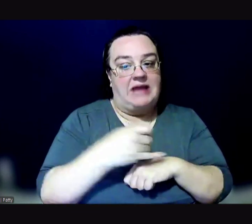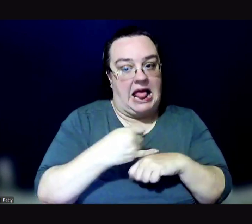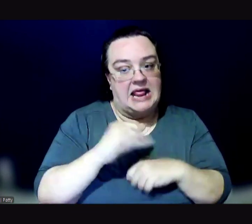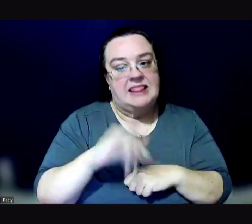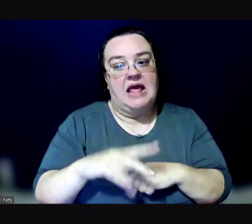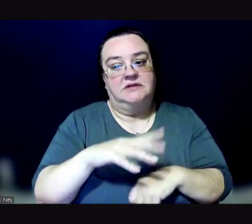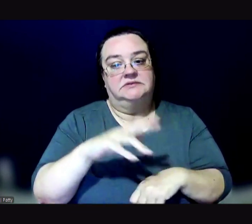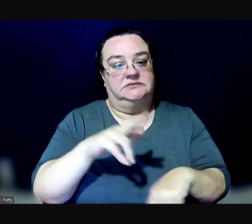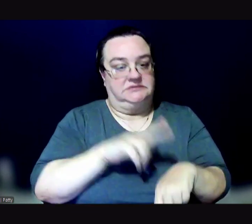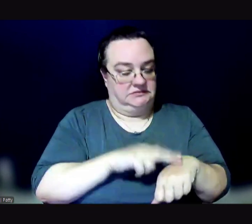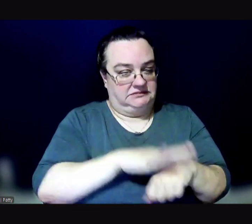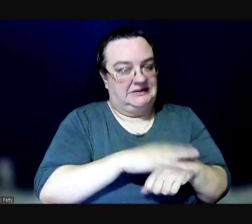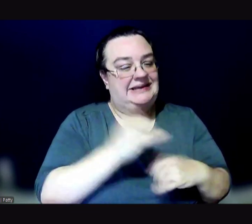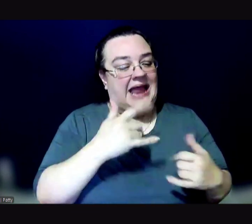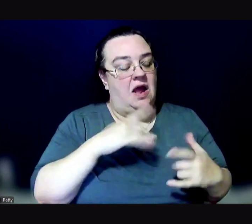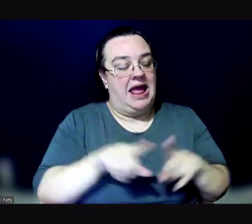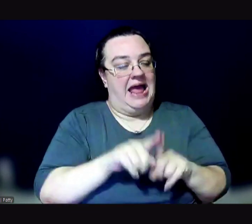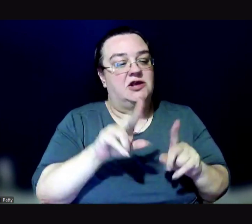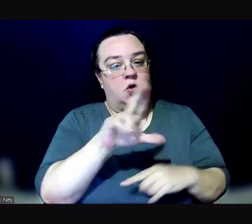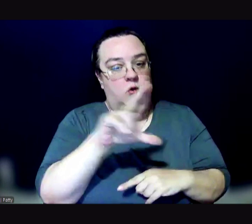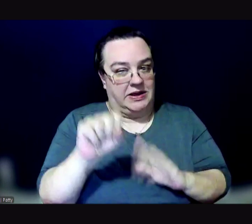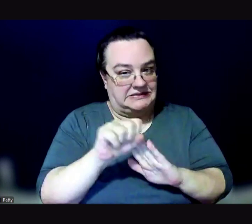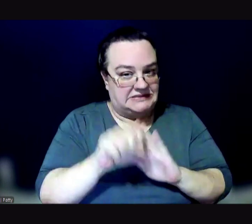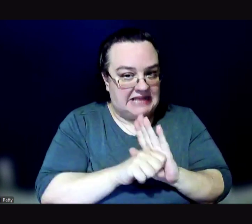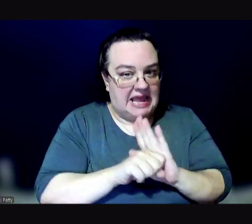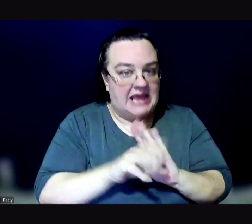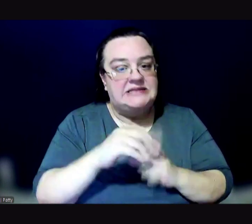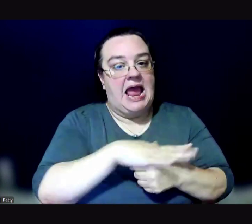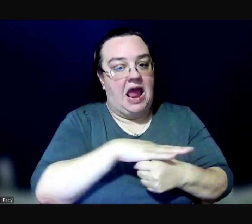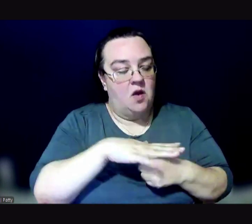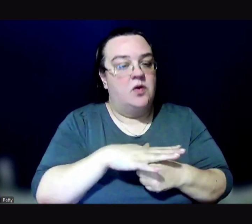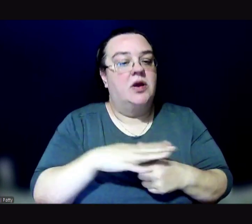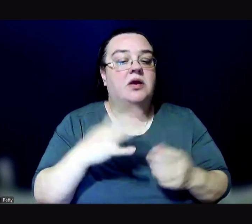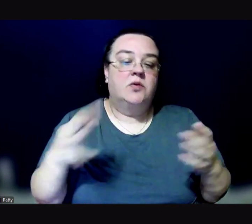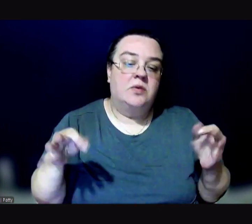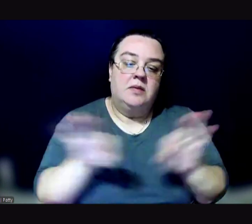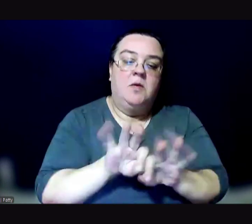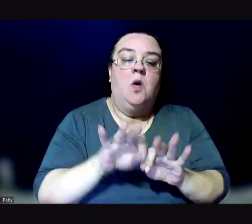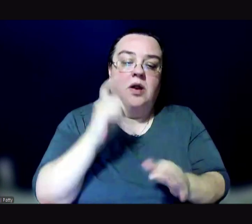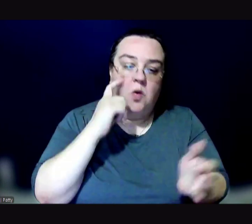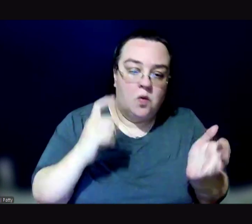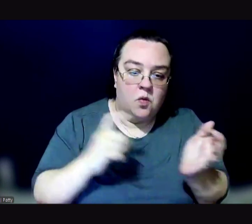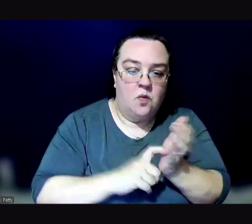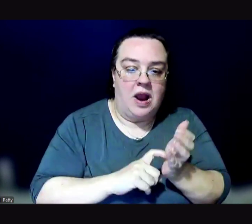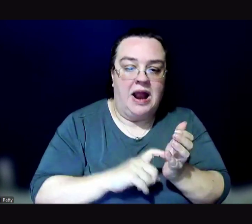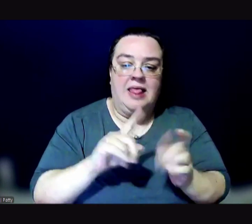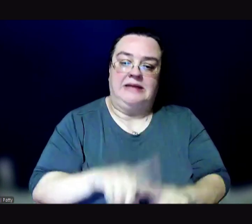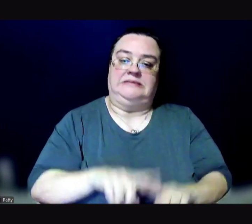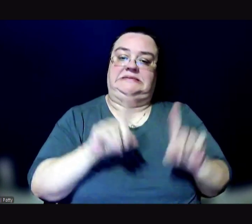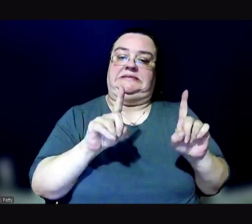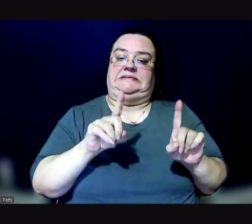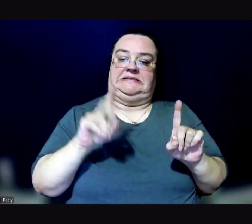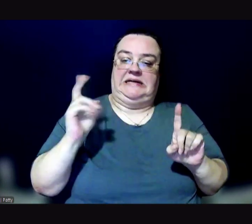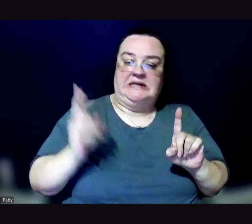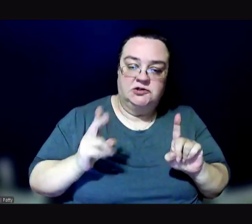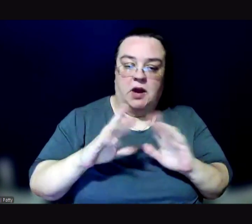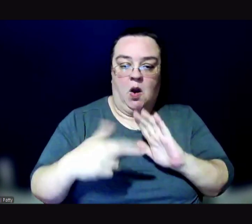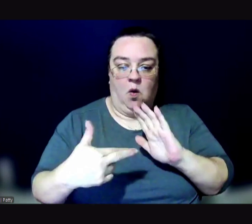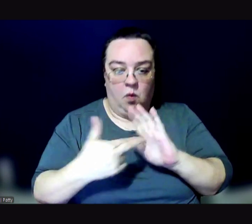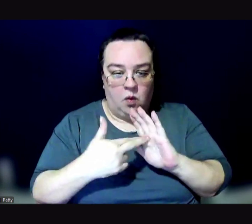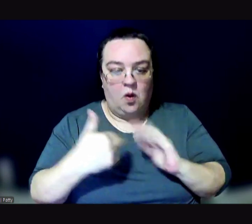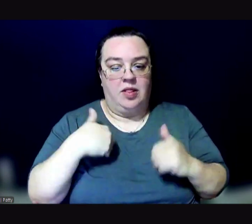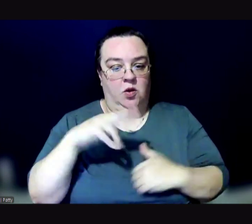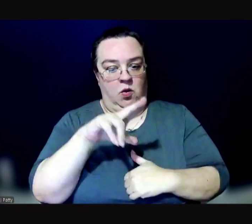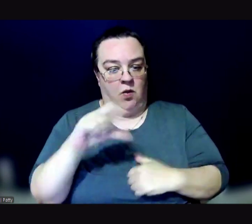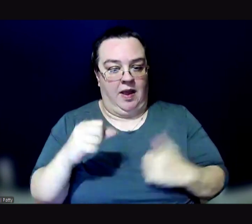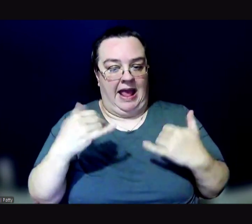as U.S. states and territories, and it is crucial to recognize the distinct history and role that the United States has played in the displacement of indigenous traditions, languages,